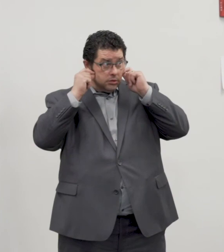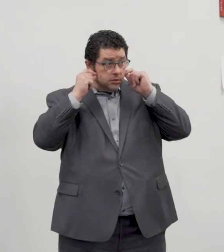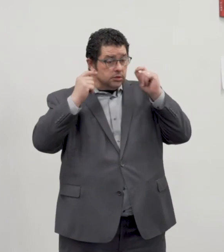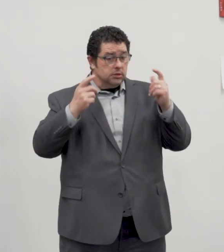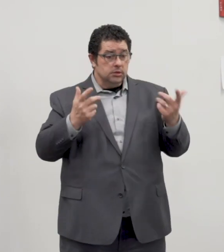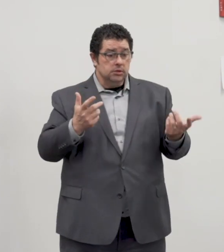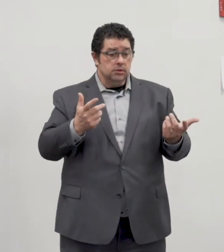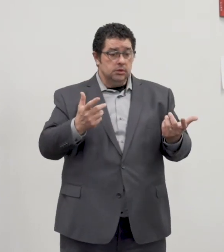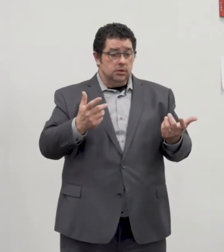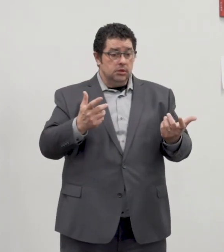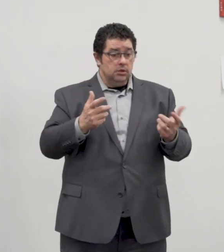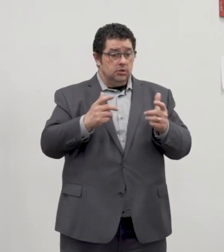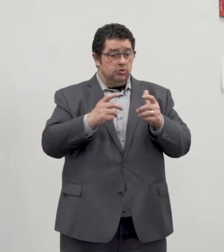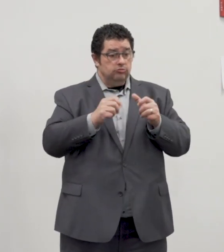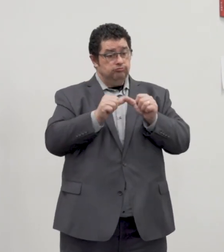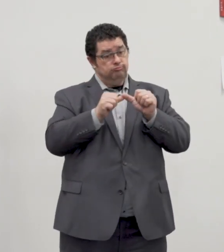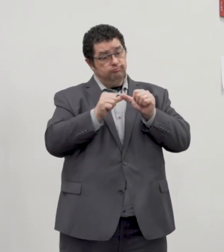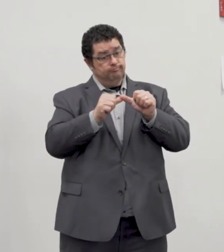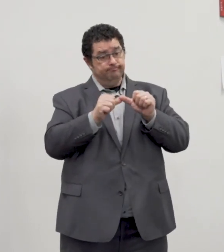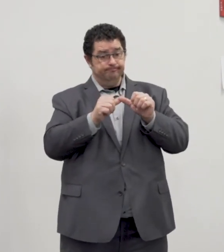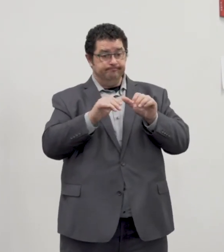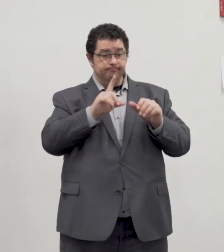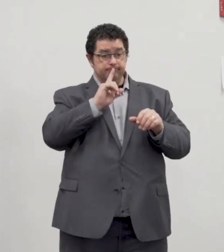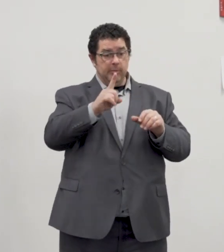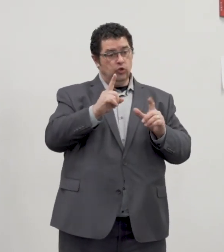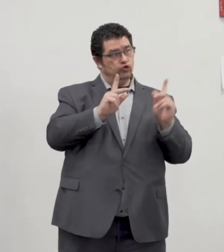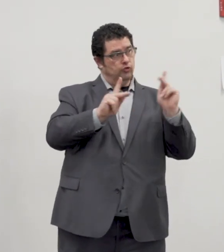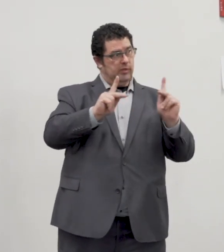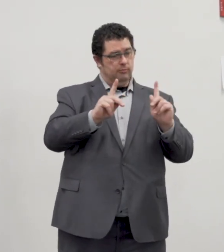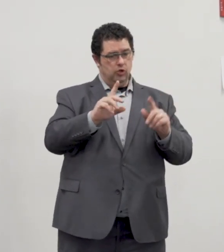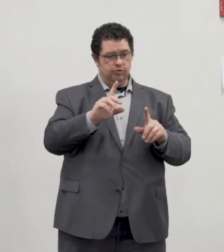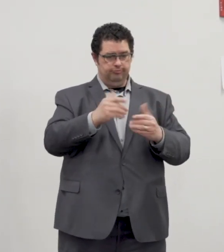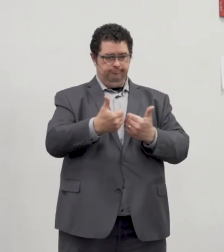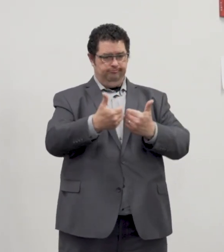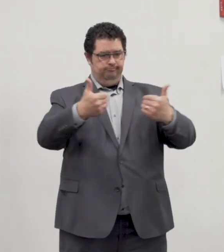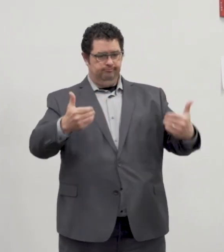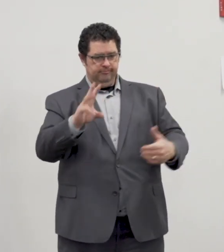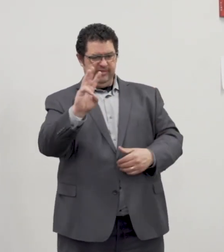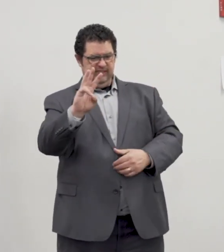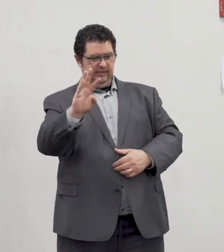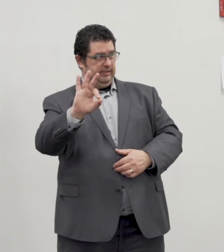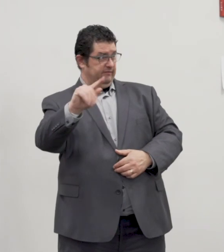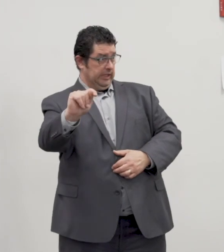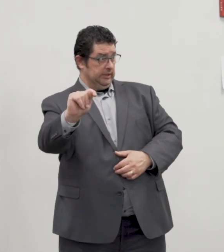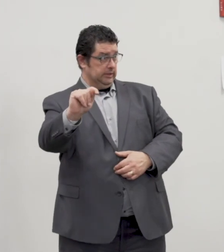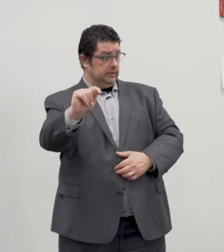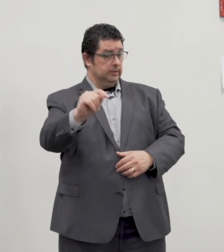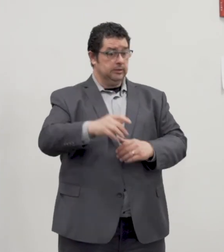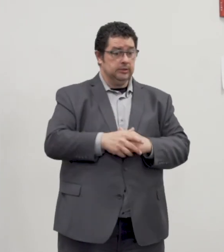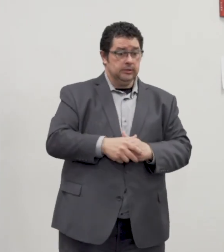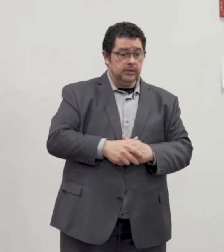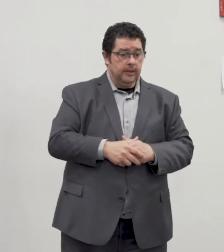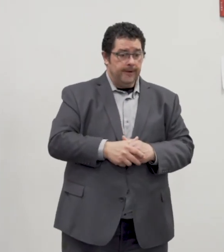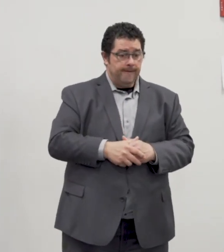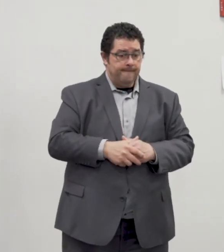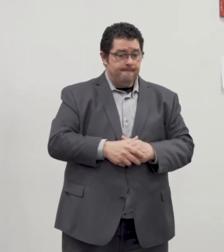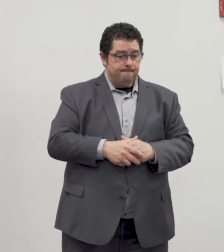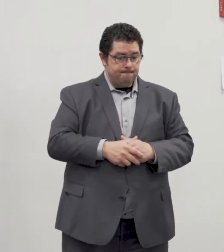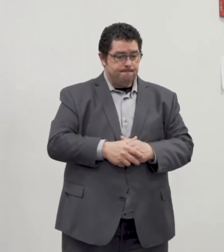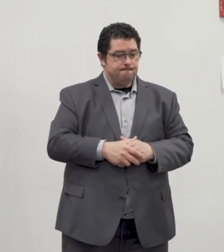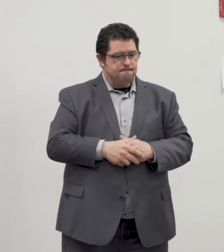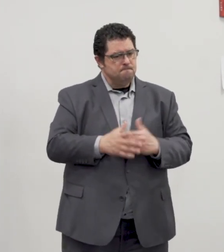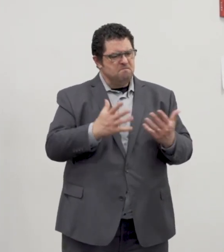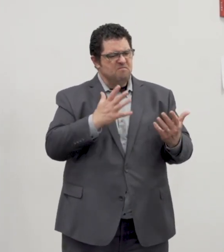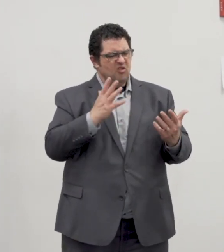keep people 6 feet apart within their business, and stand by. We will have more instructions